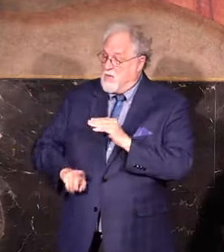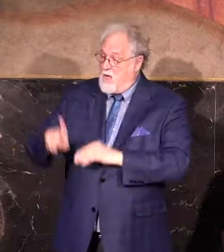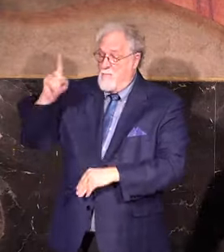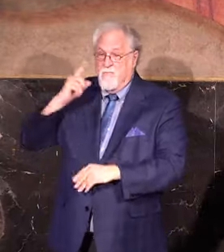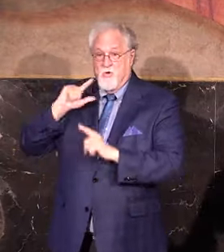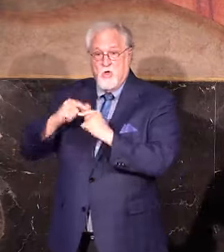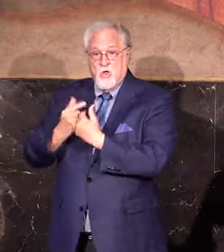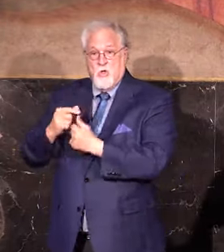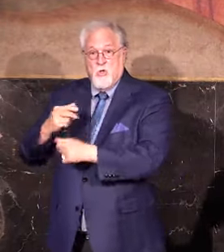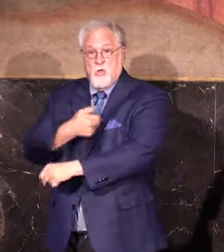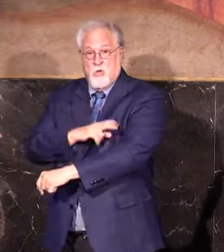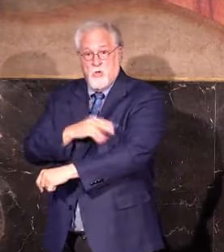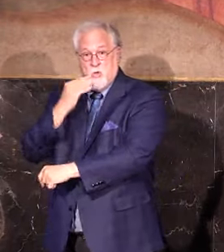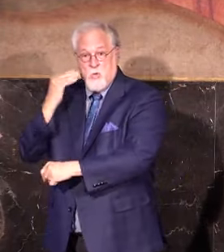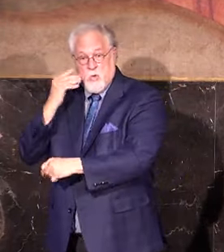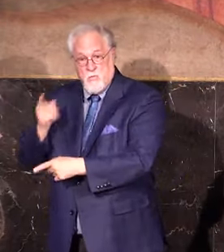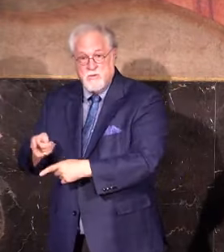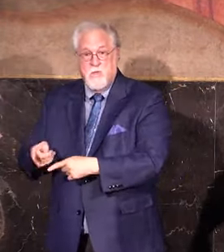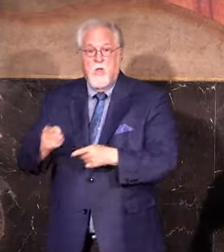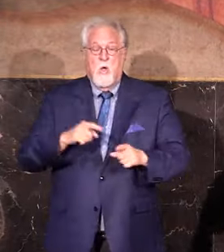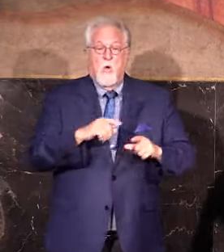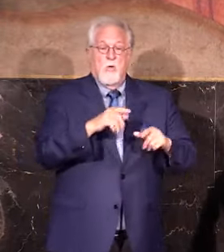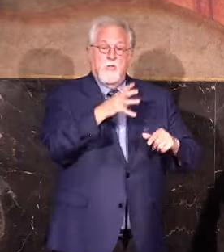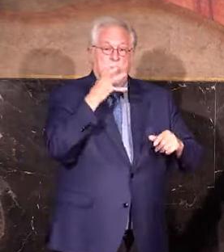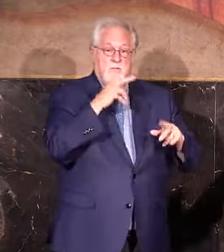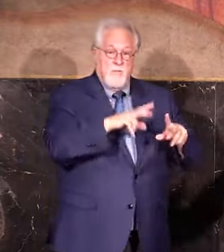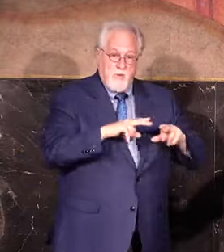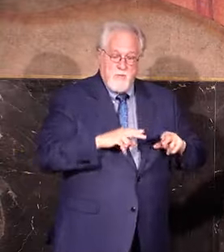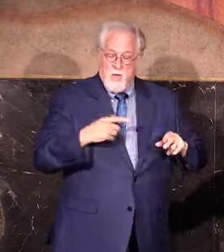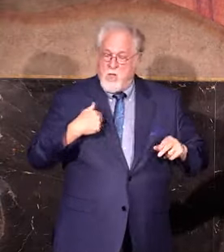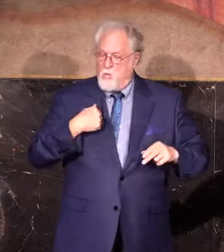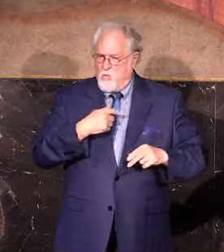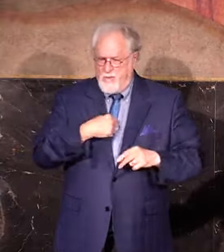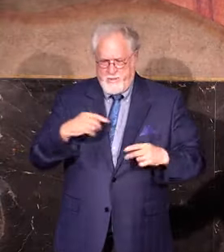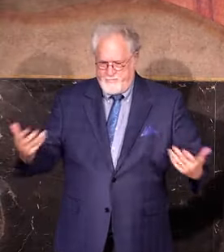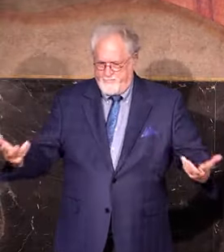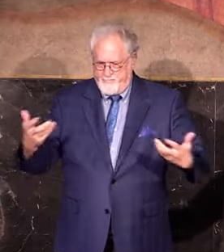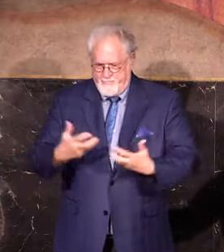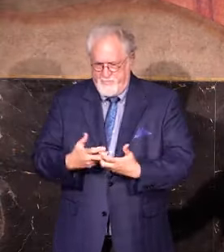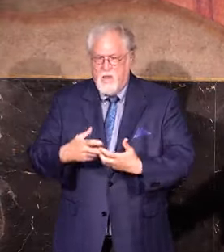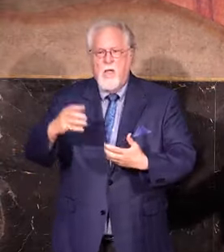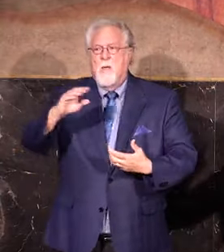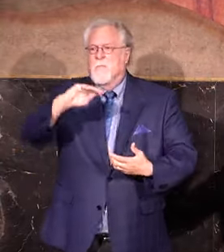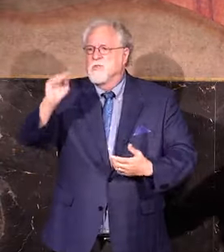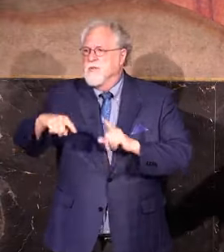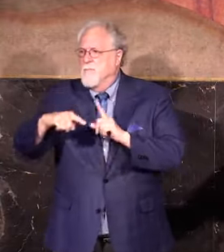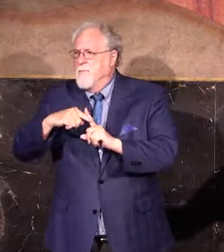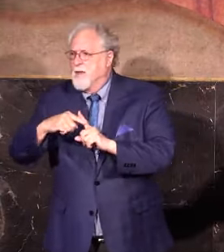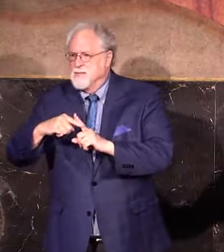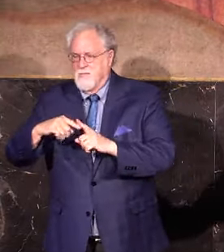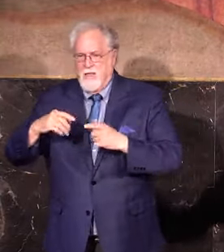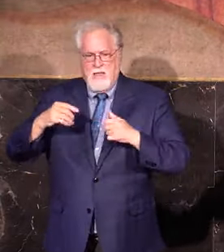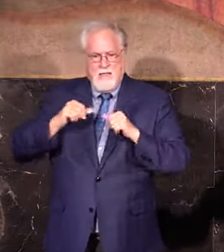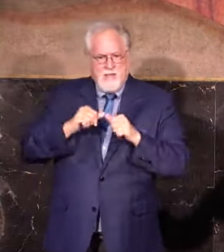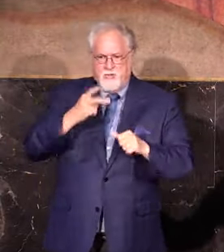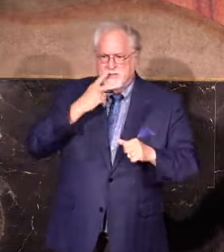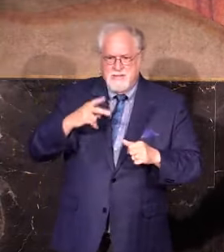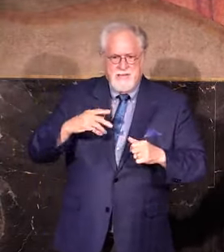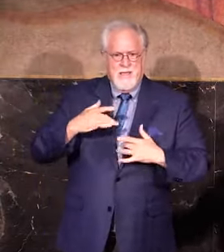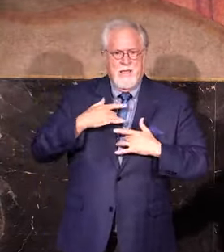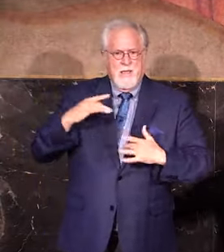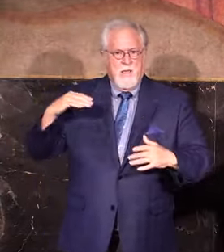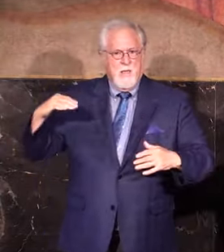settings, we need to take that into consideration with the percent of those tests that are coming back positive. Are we continuing to see that trend that we